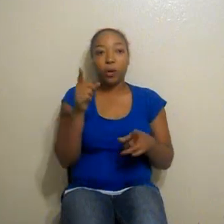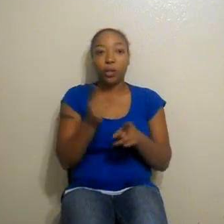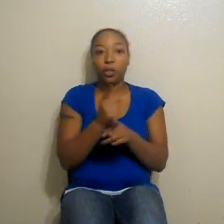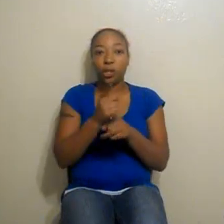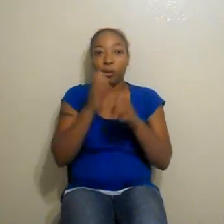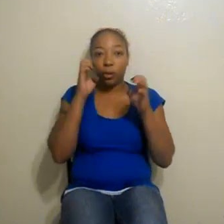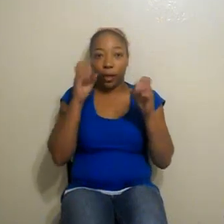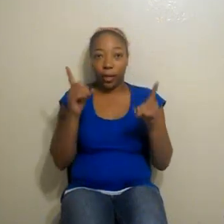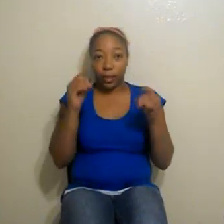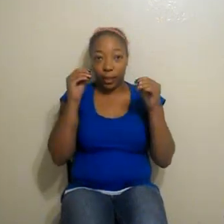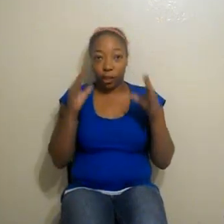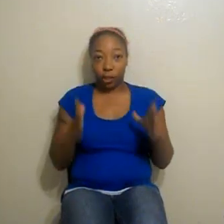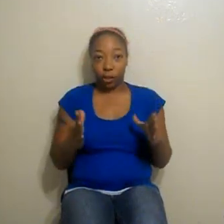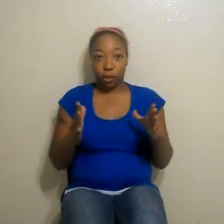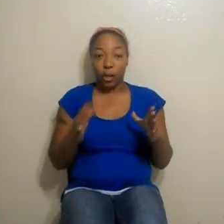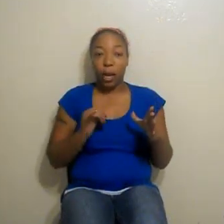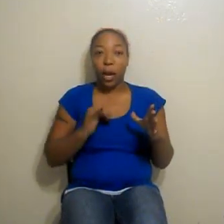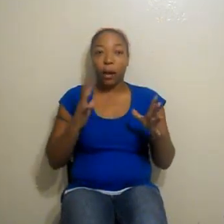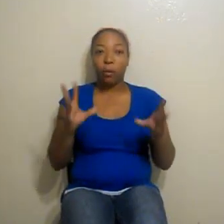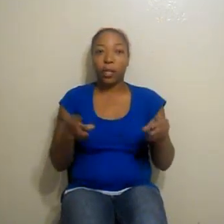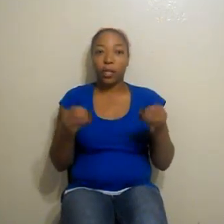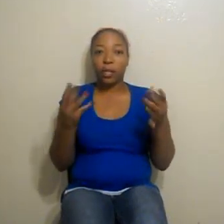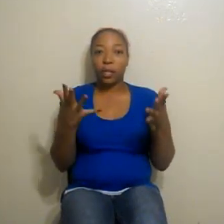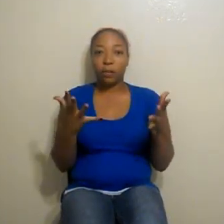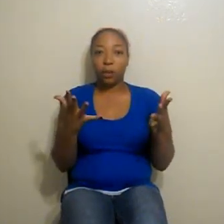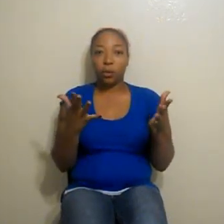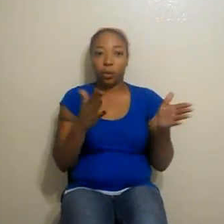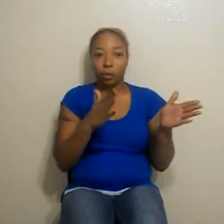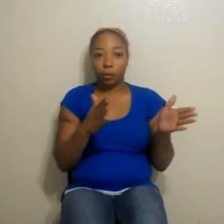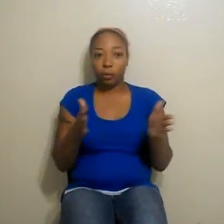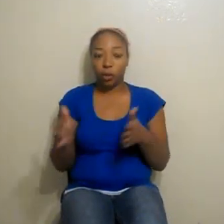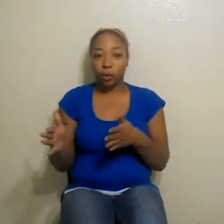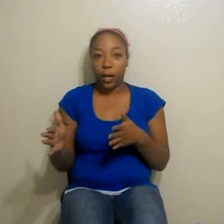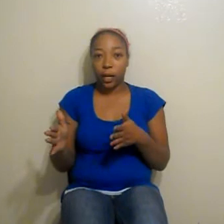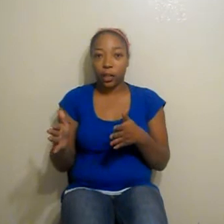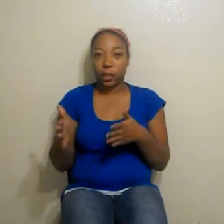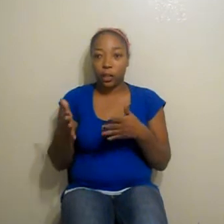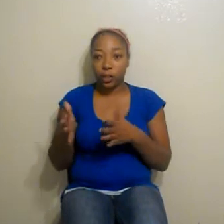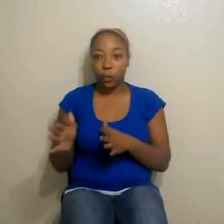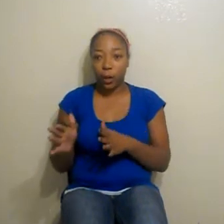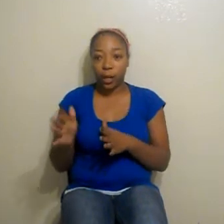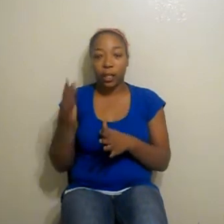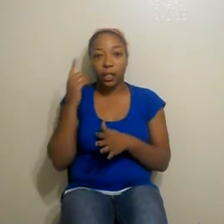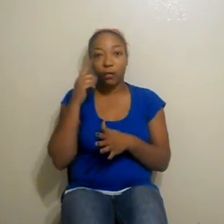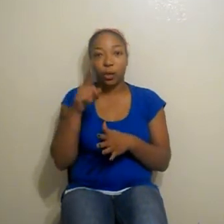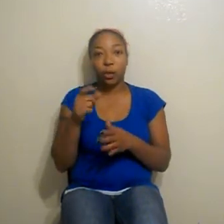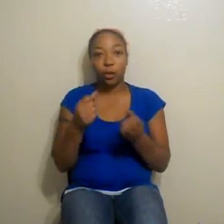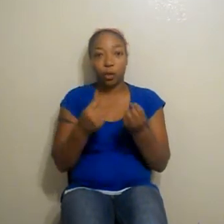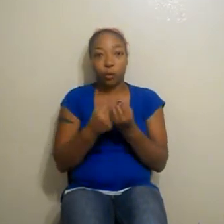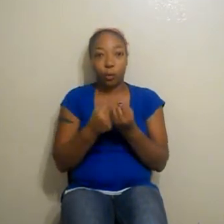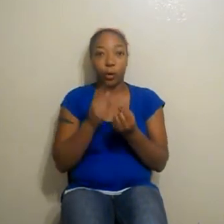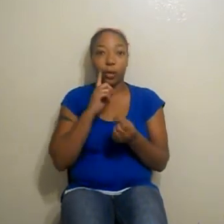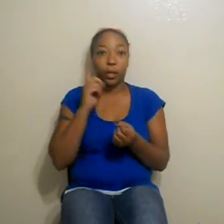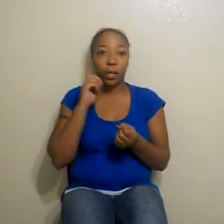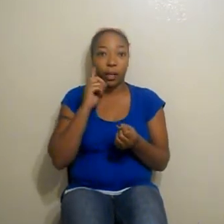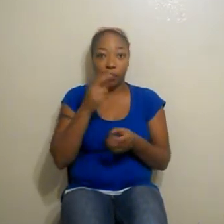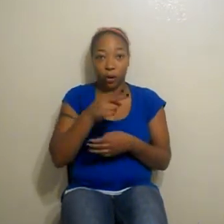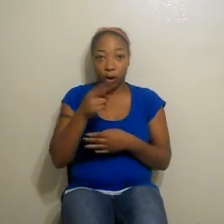For you general ed teachers, I wanted to give you some strategies and ways for you to support the deaf and hard of